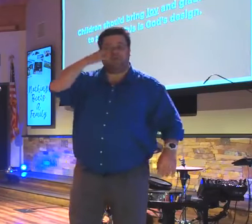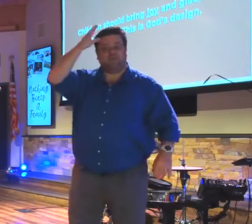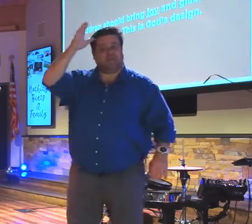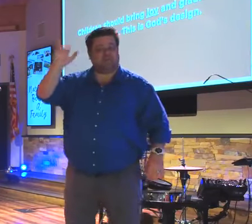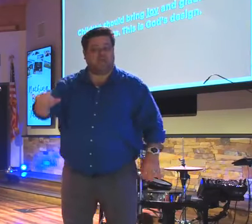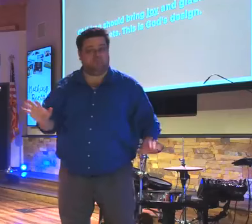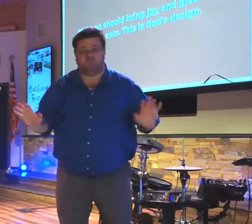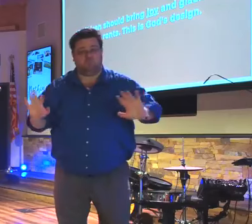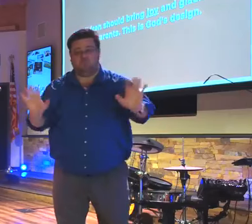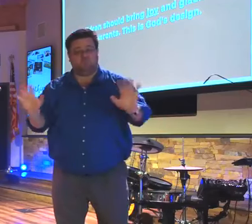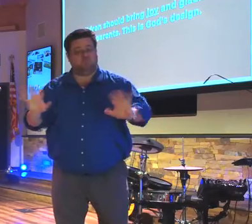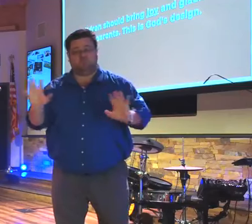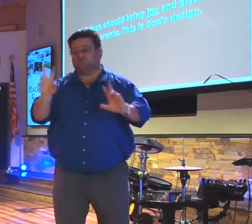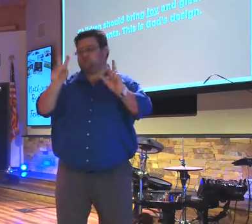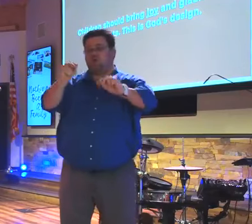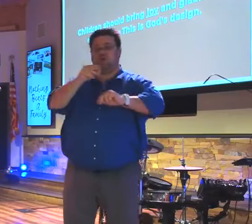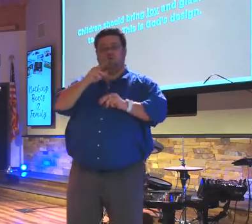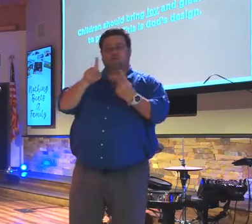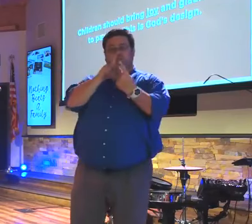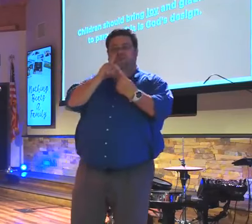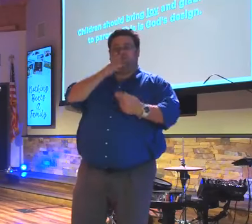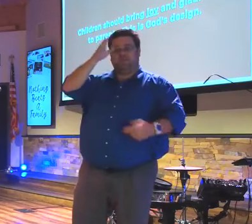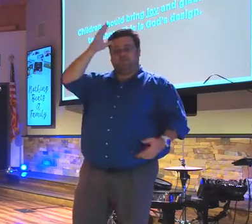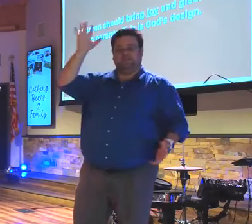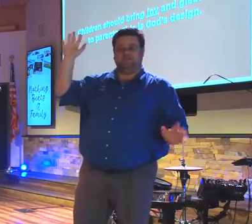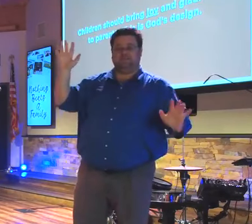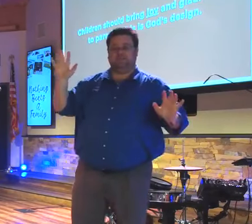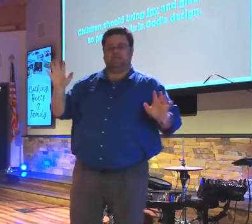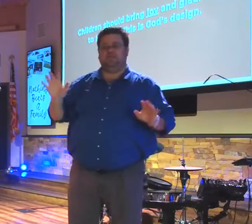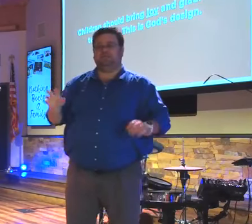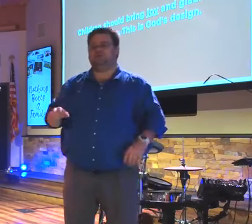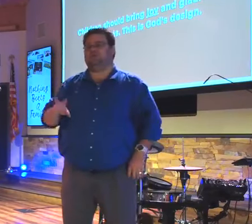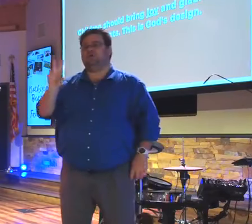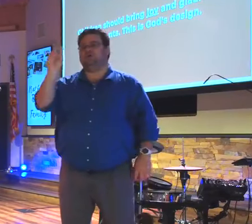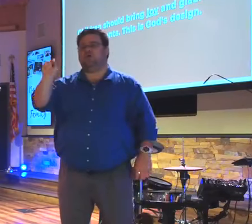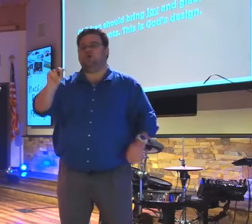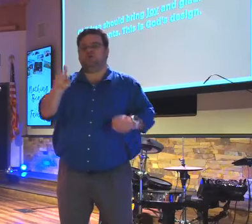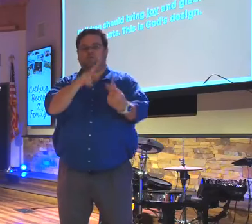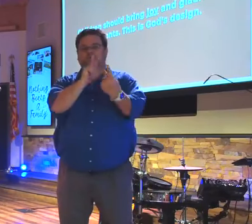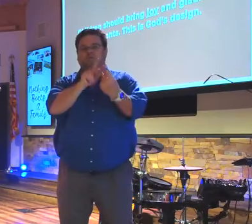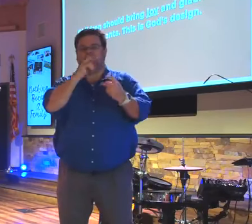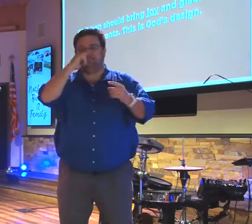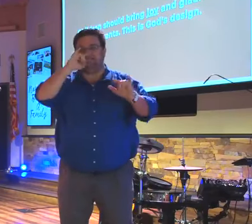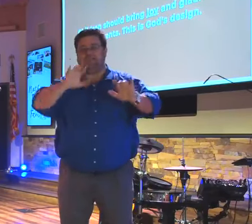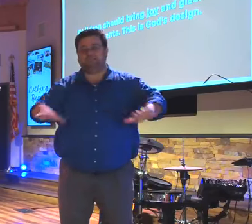are no perfect parents, by the way, just like there's no perfect kids.